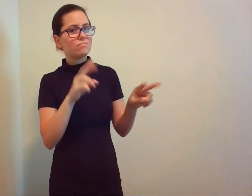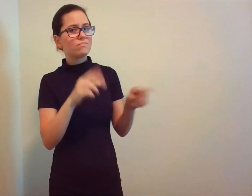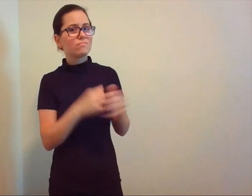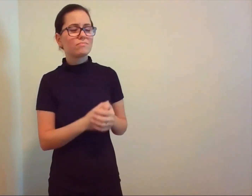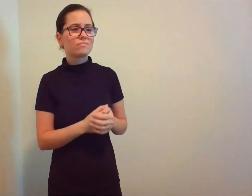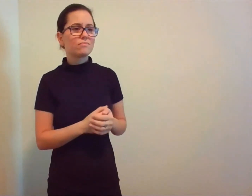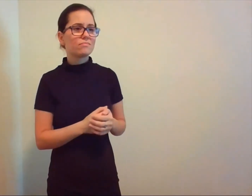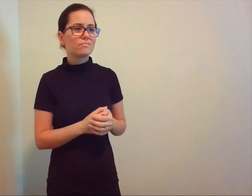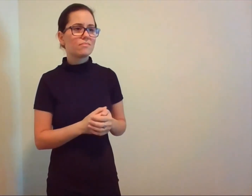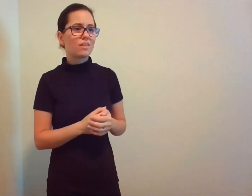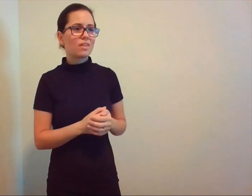Game of Thrones.